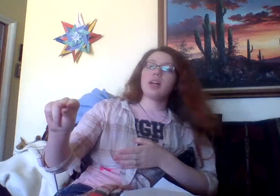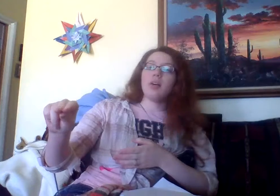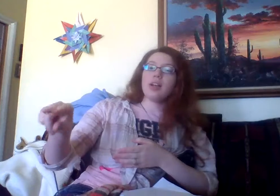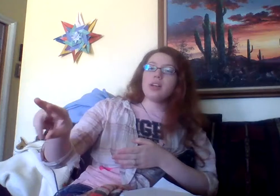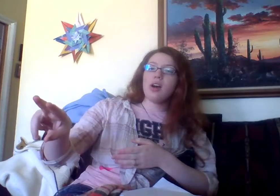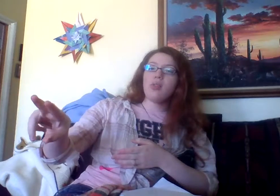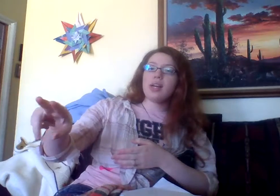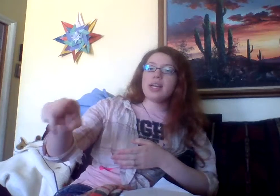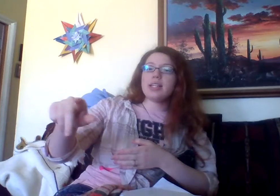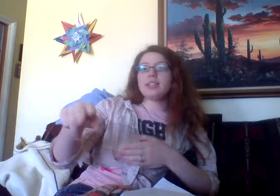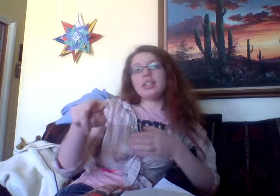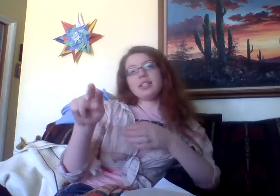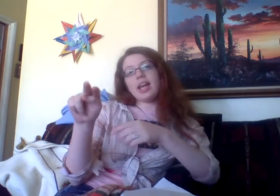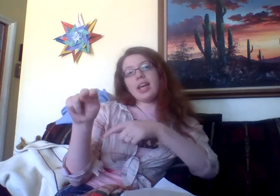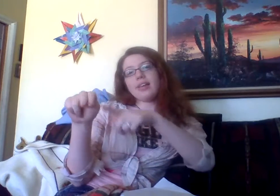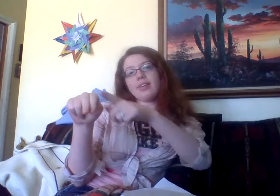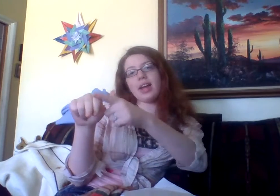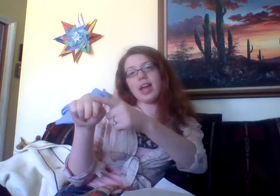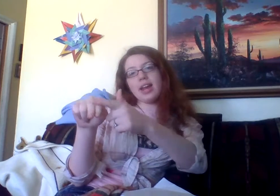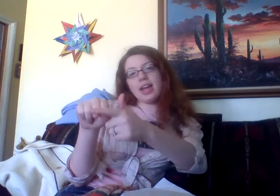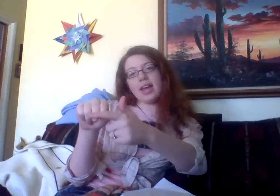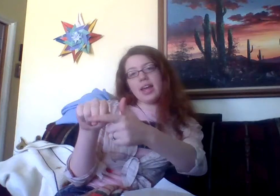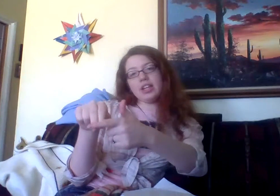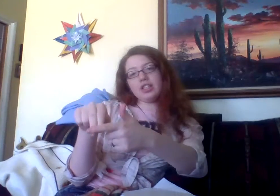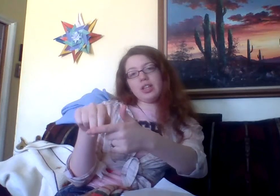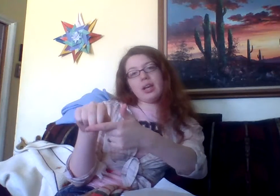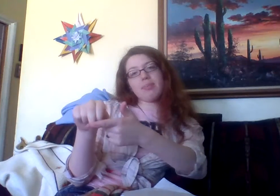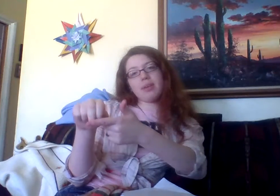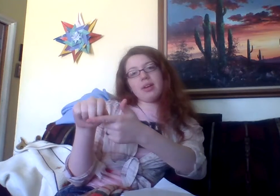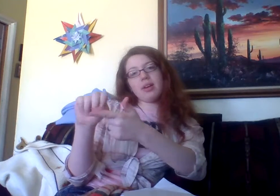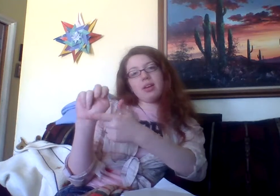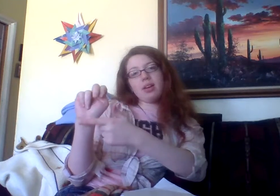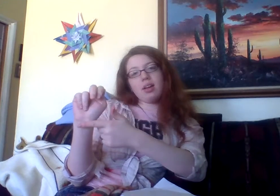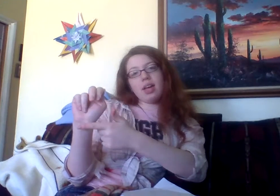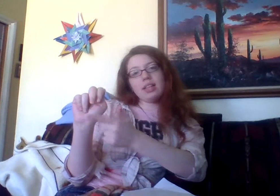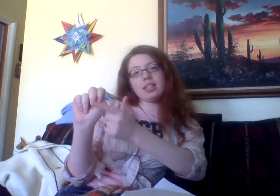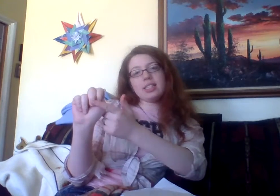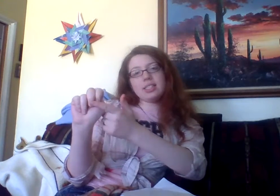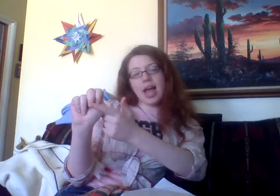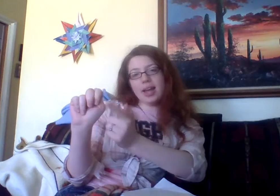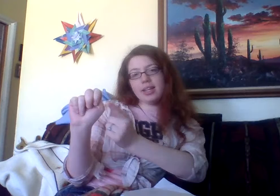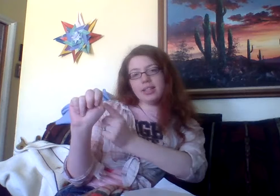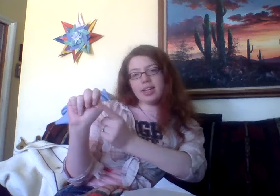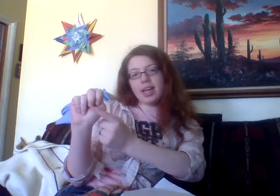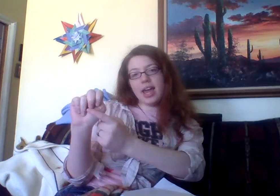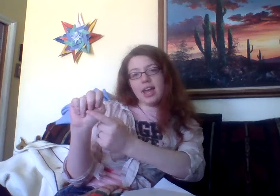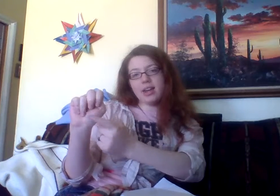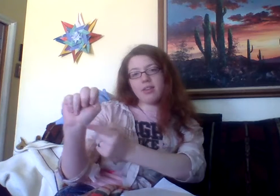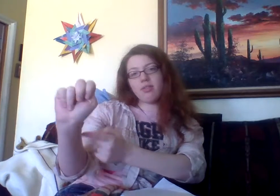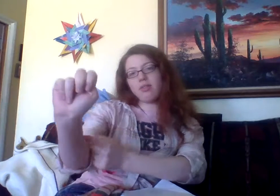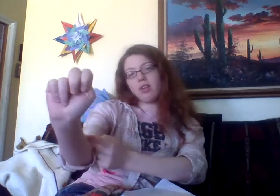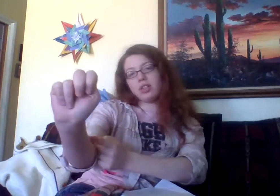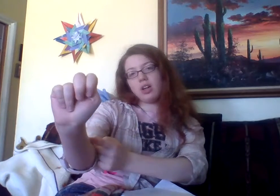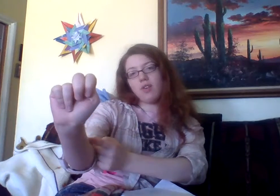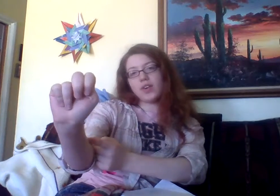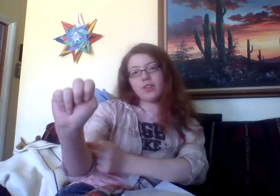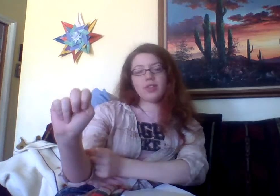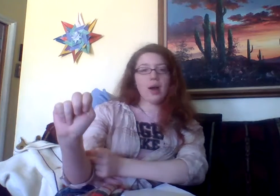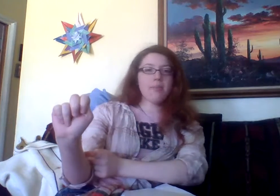So no is it's taking your N hand shape. And this is technically N crossed over your thumb,